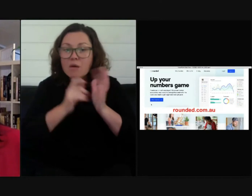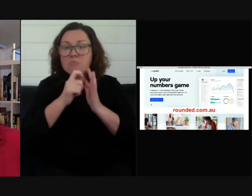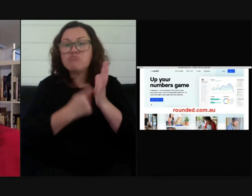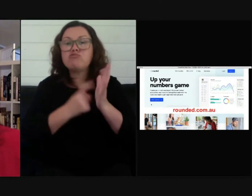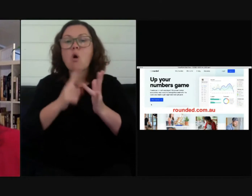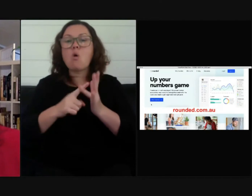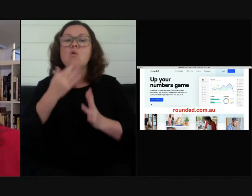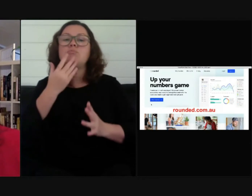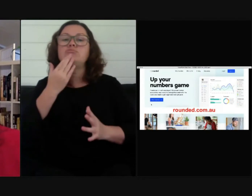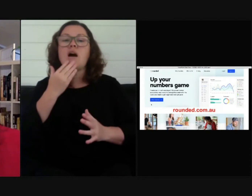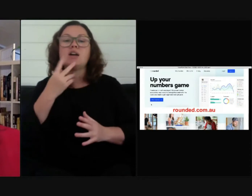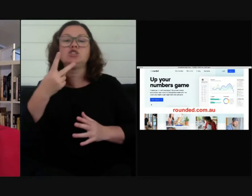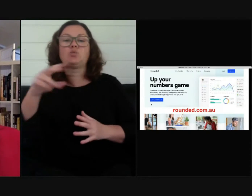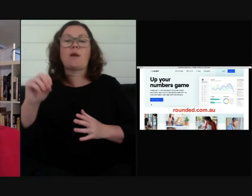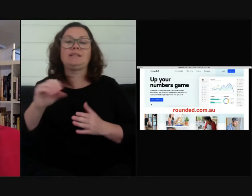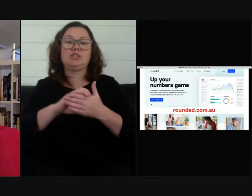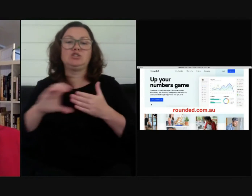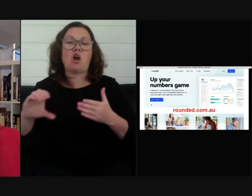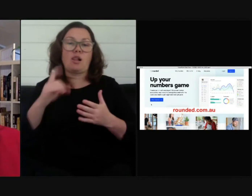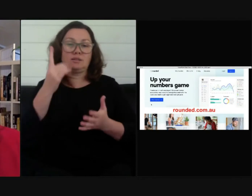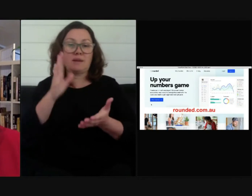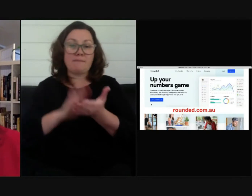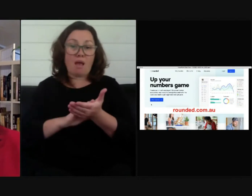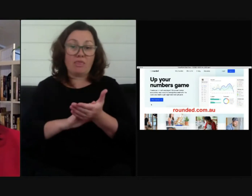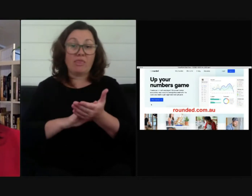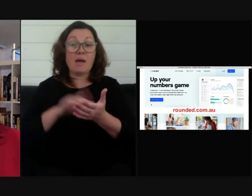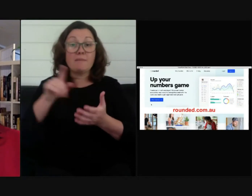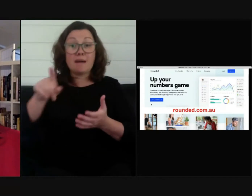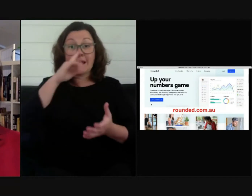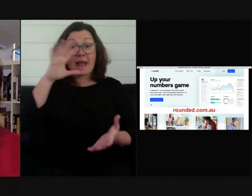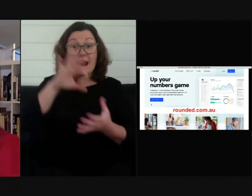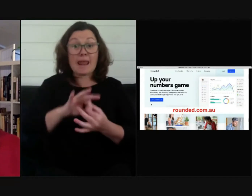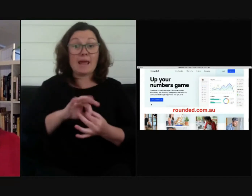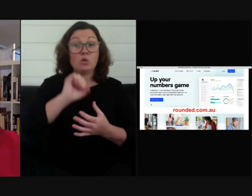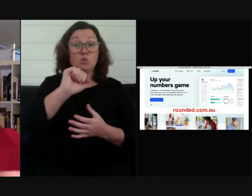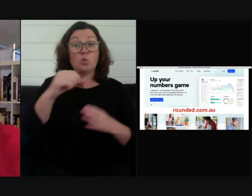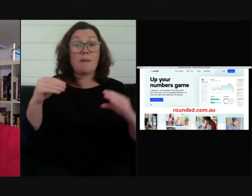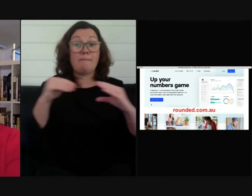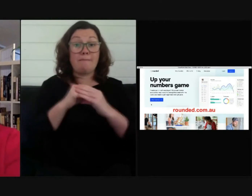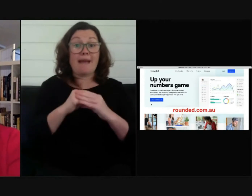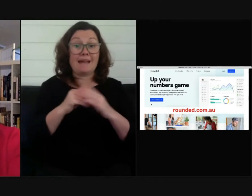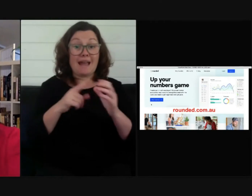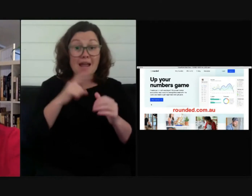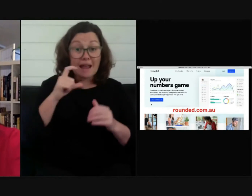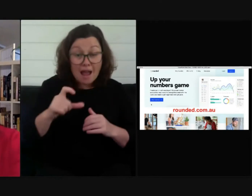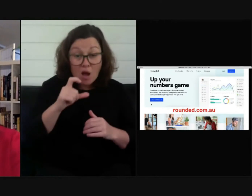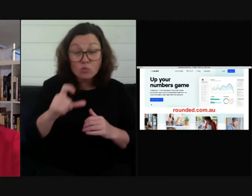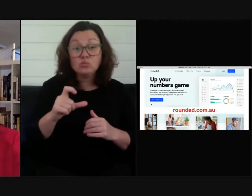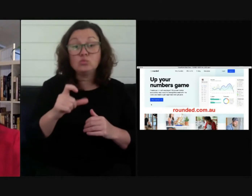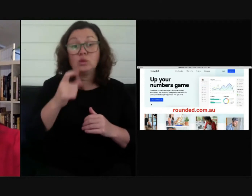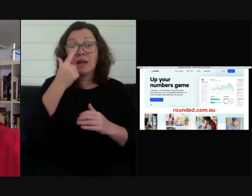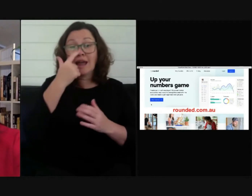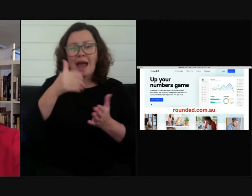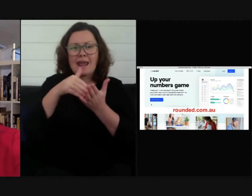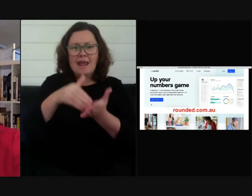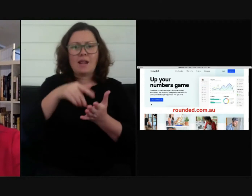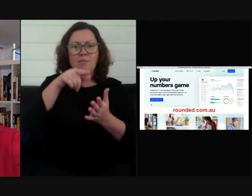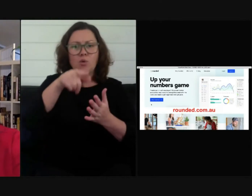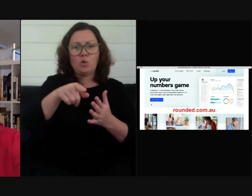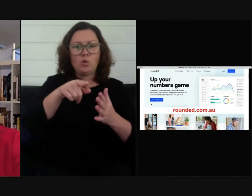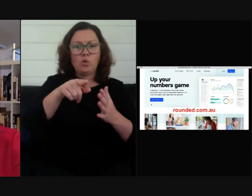they can link to your bank account. They can help you to migrate your information from